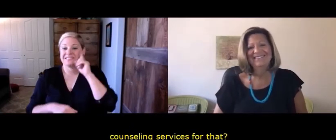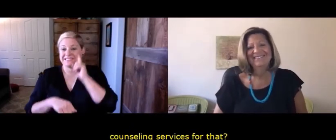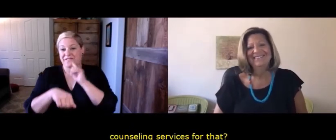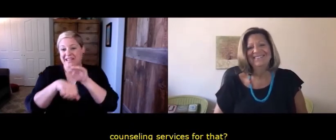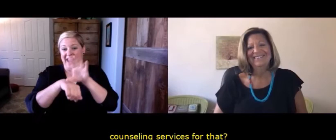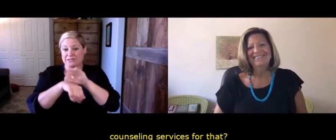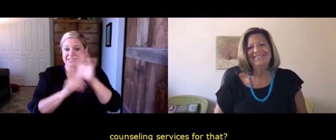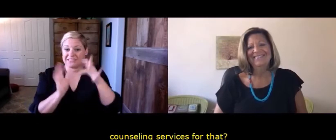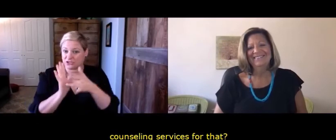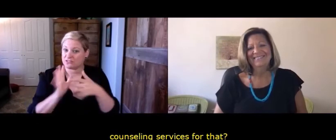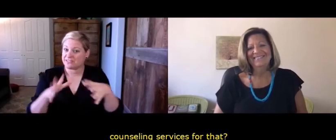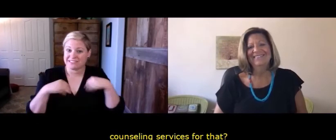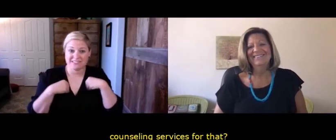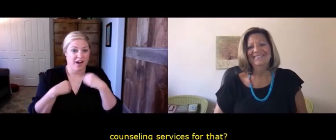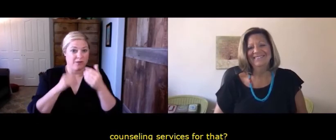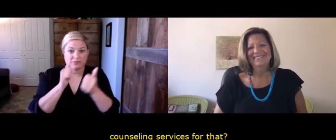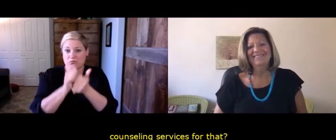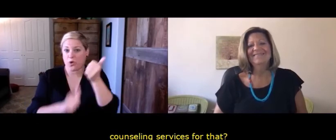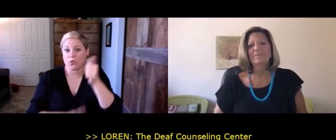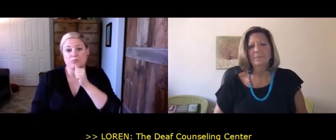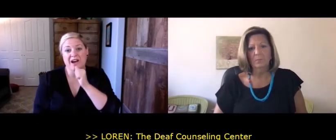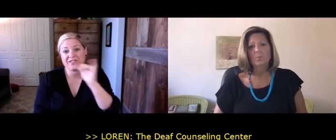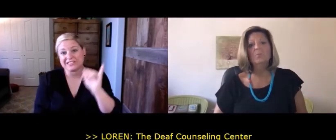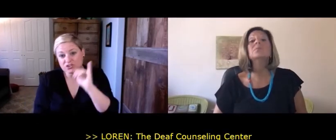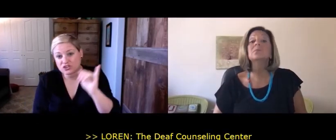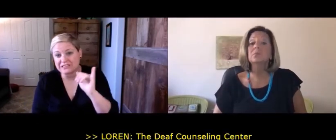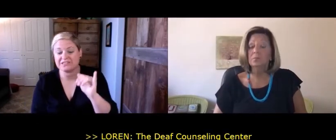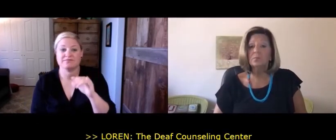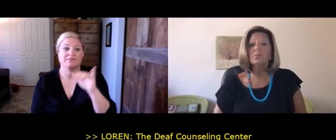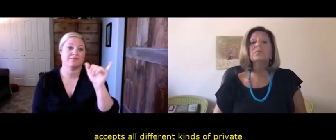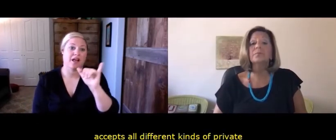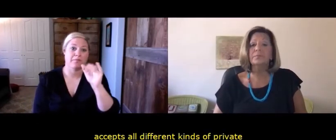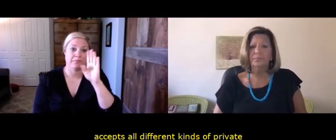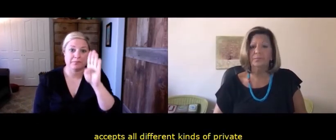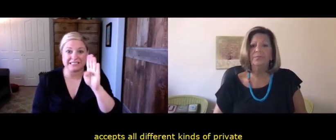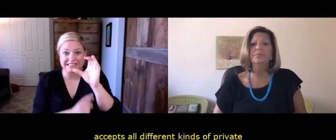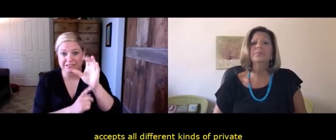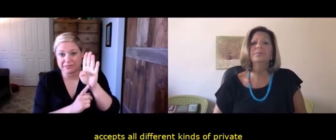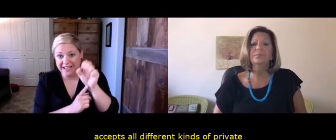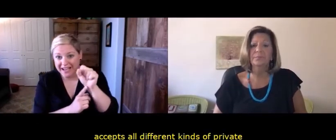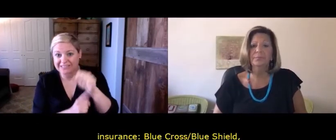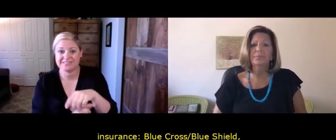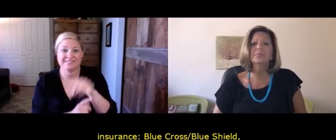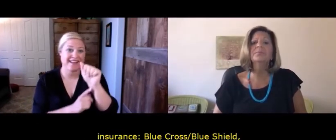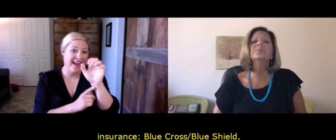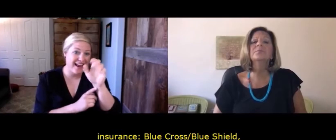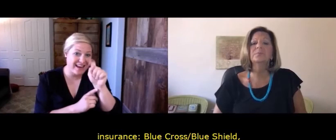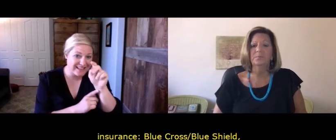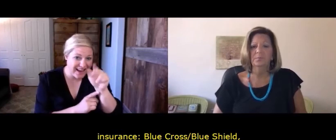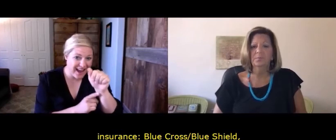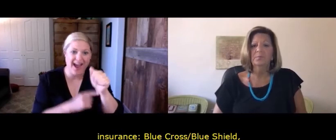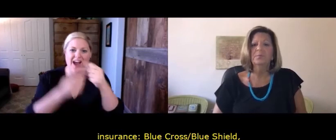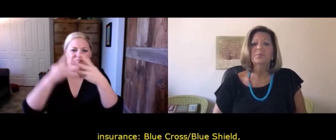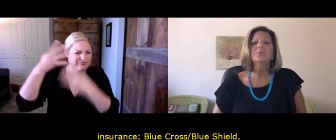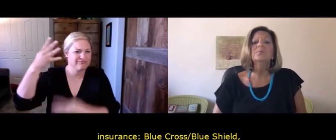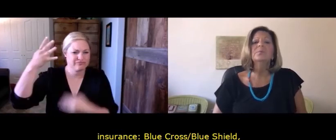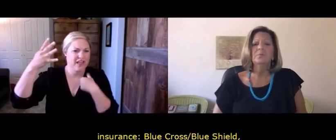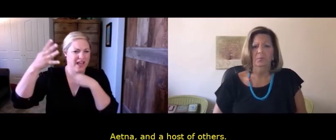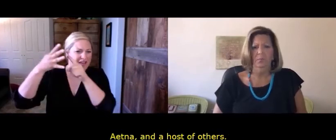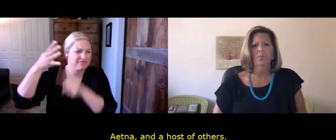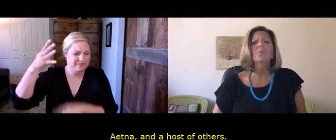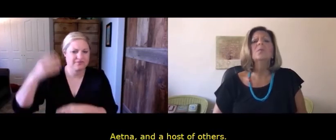some counseling services for that? The Deaf Counseling Center accepts all different kinds of private insurance: Blue Cross